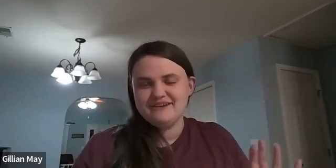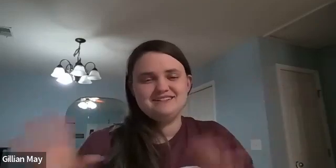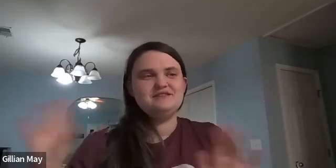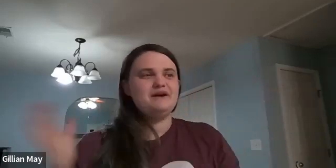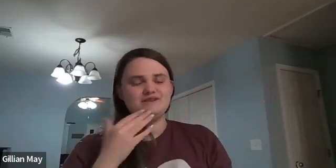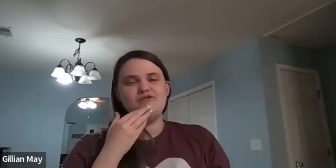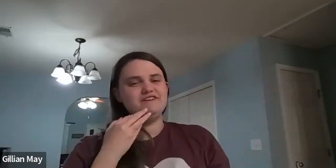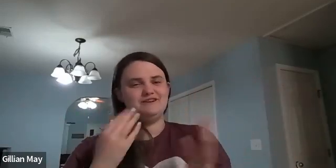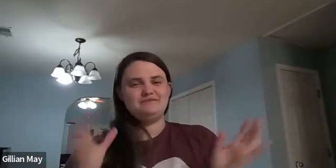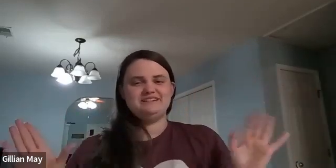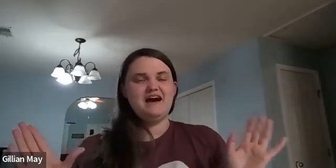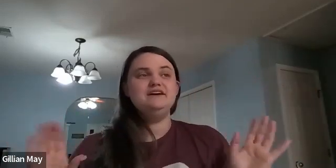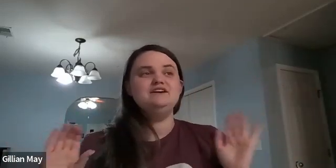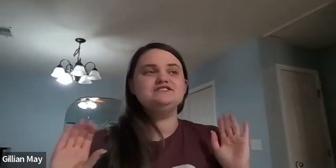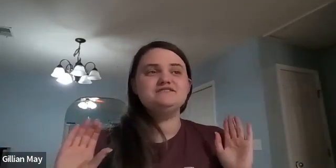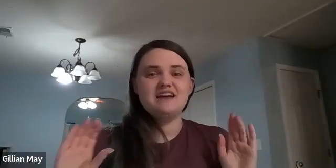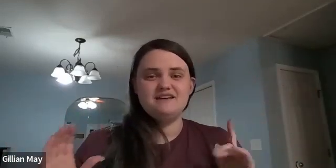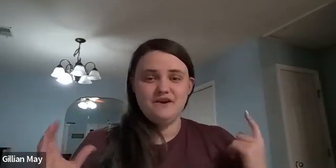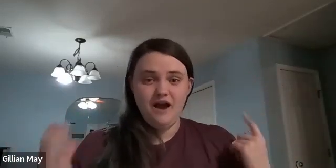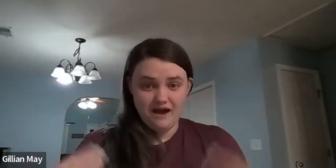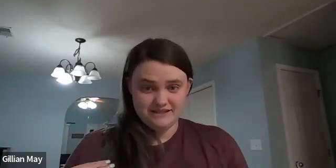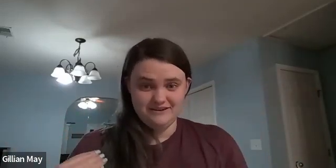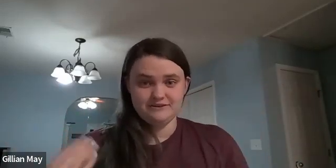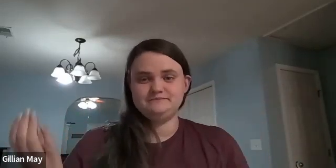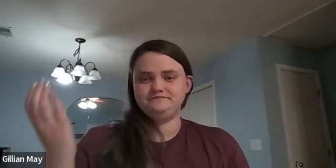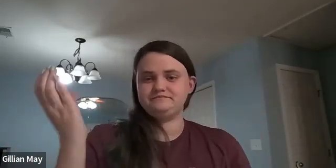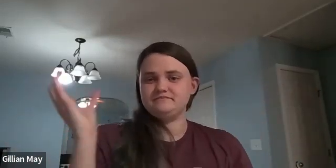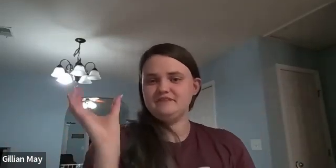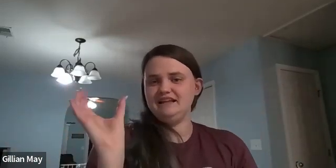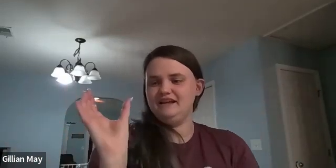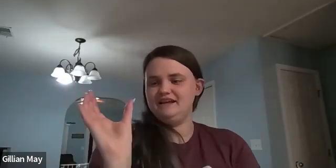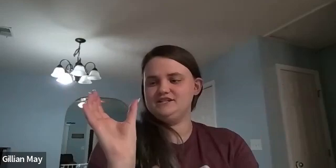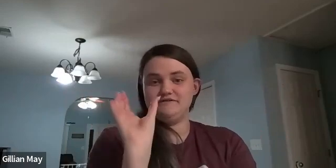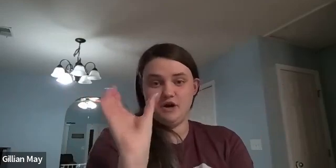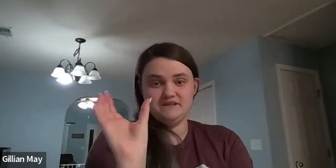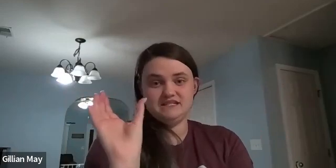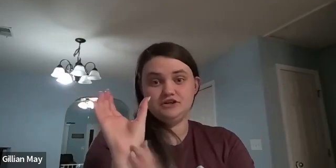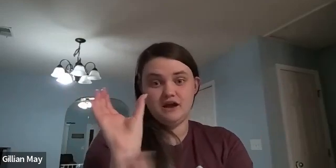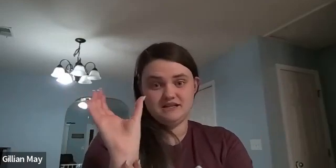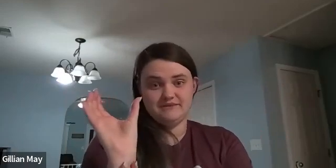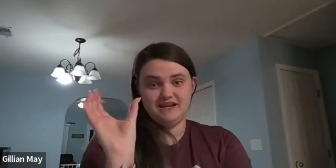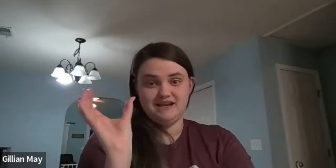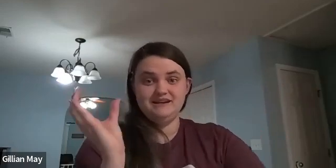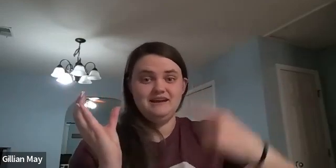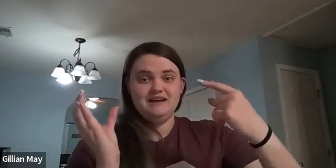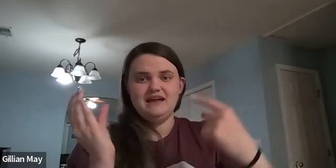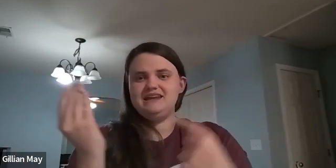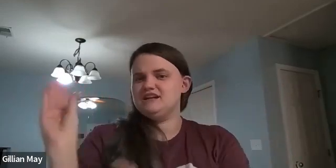So like, that was a whole fun topic to have. So the sign for hot dog is you have an open C in your non-dominant hand, and it can be a